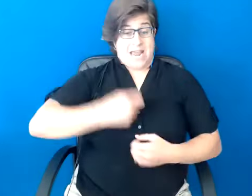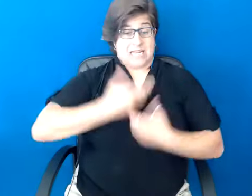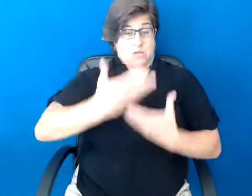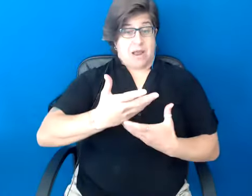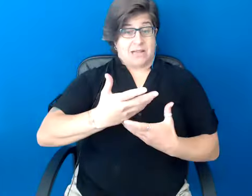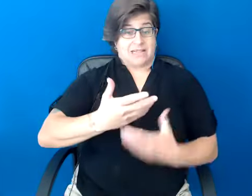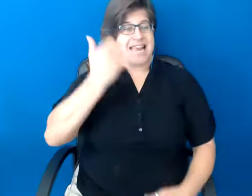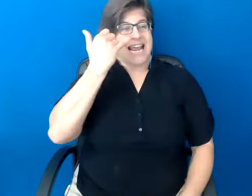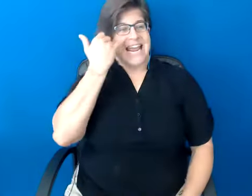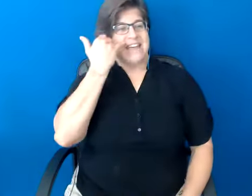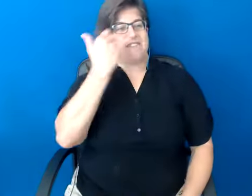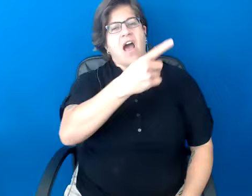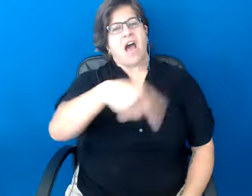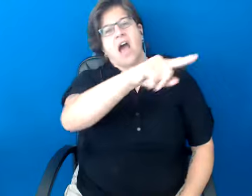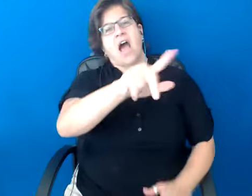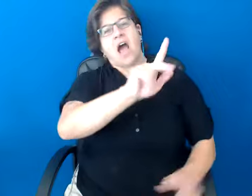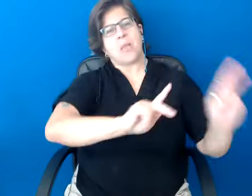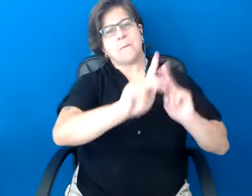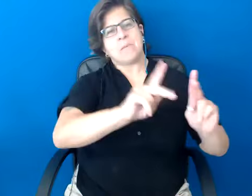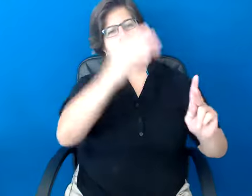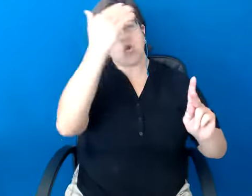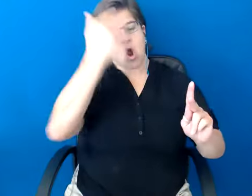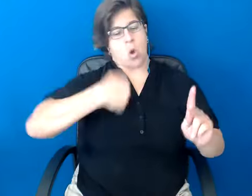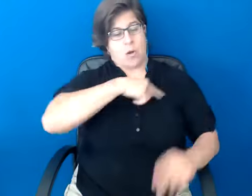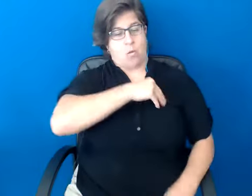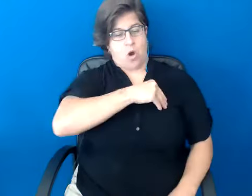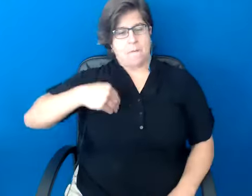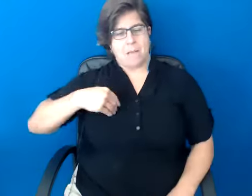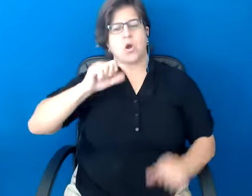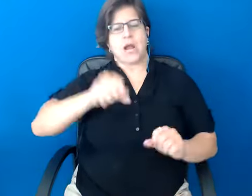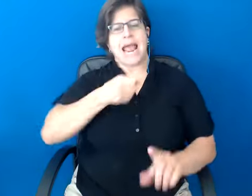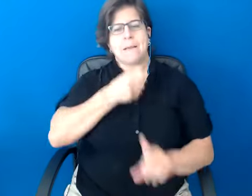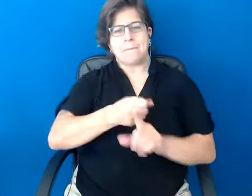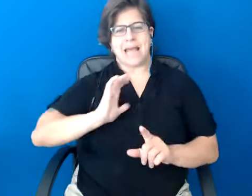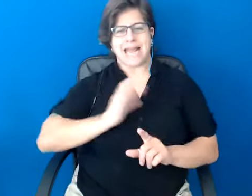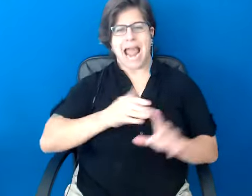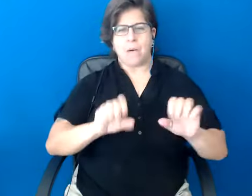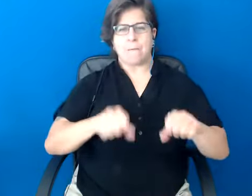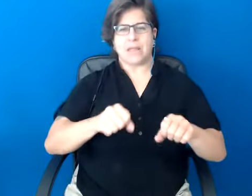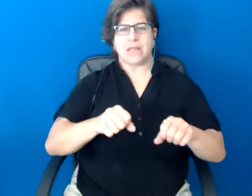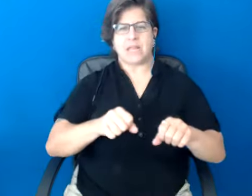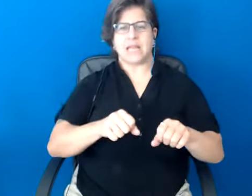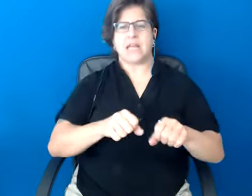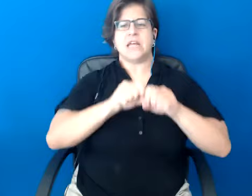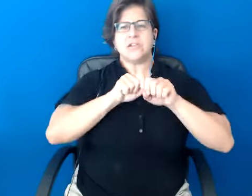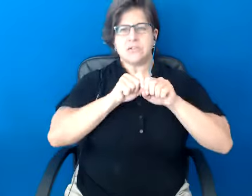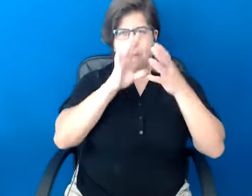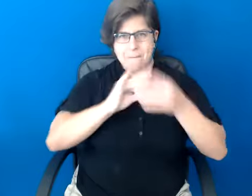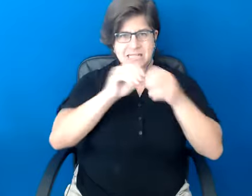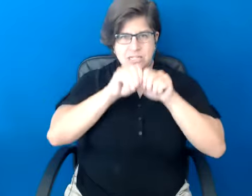Our opinion that we express on outside issues, anywhere we're known to be an AA member, can impact